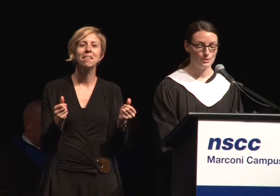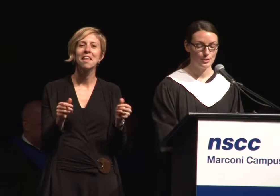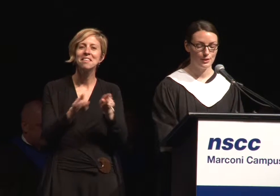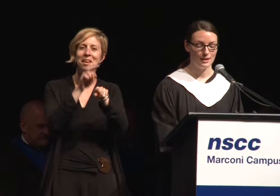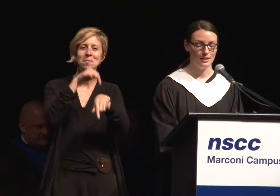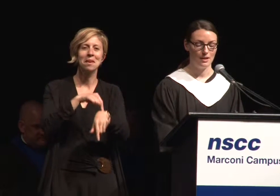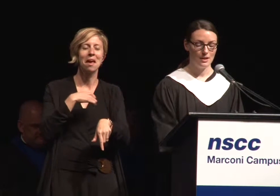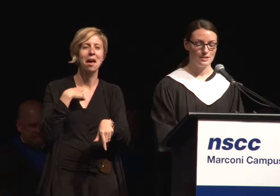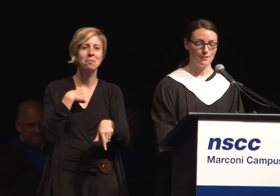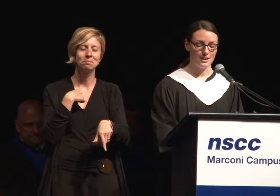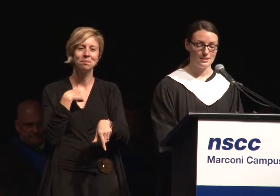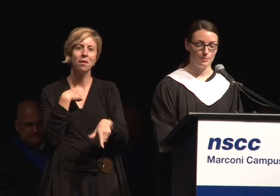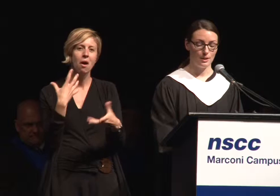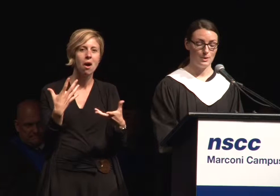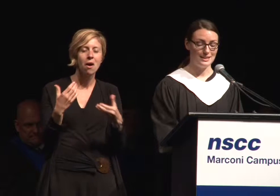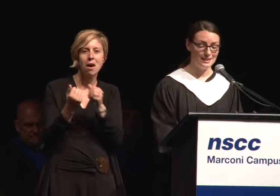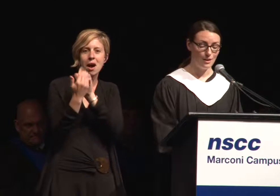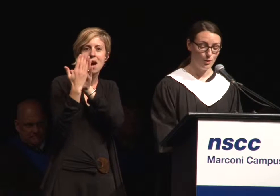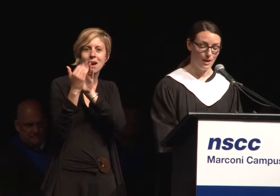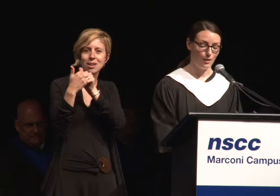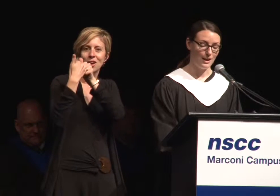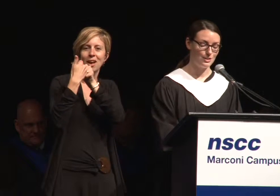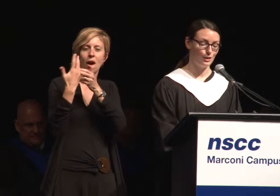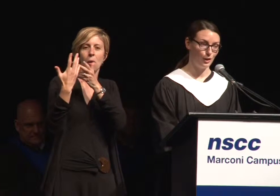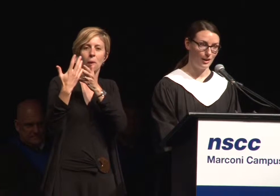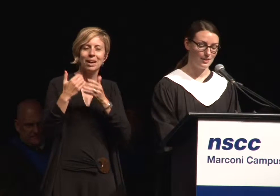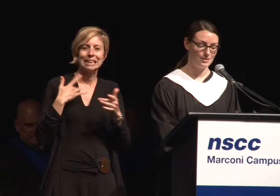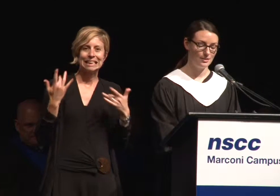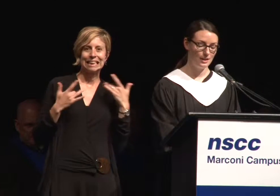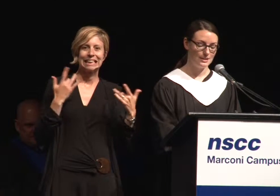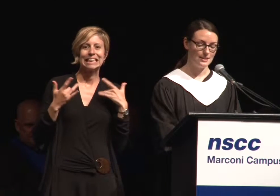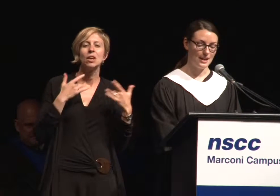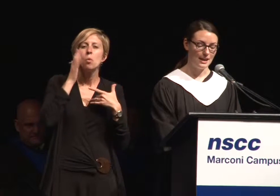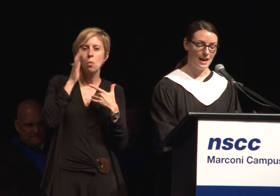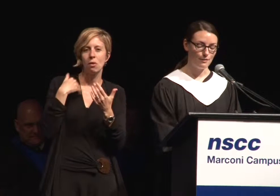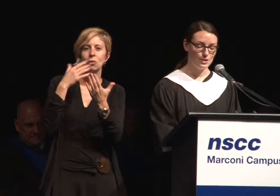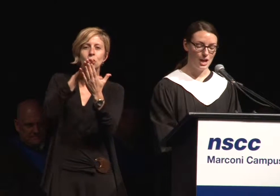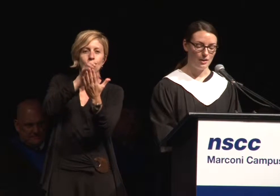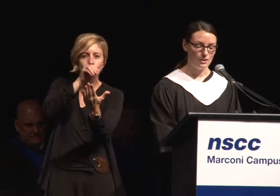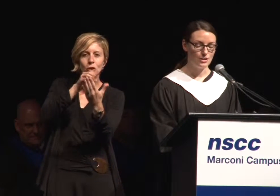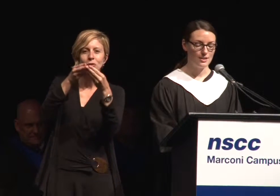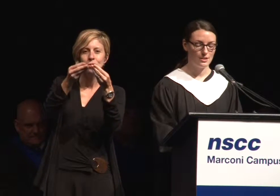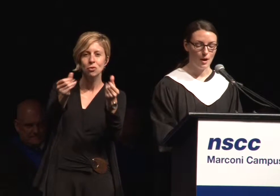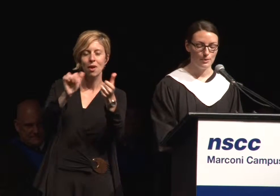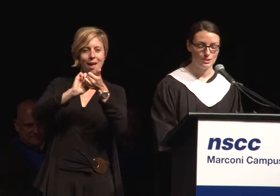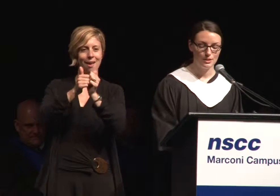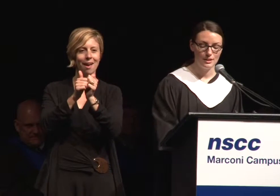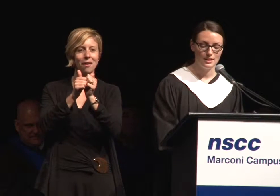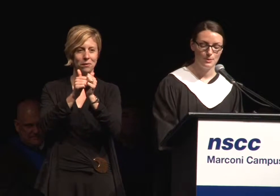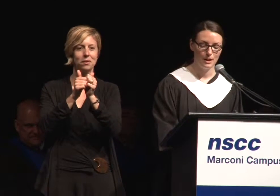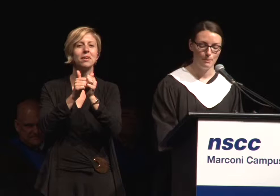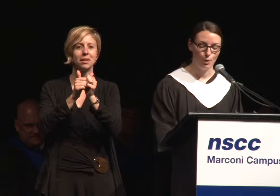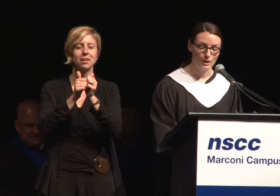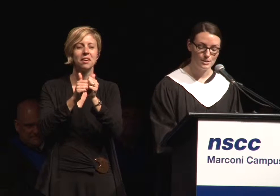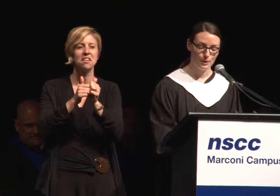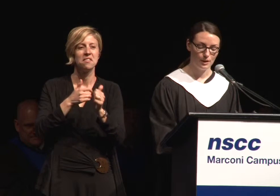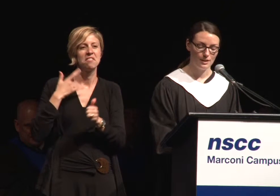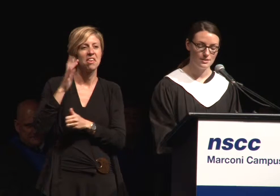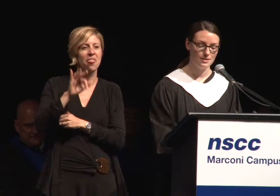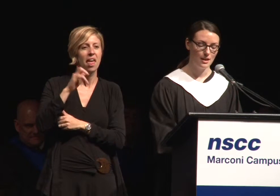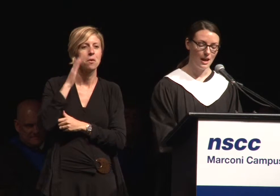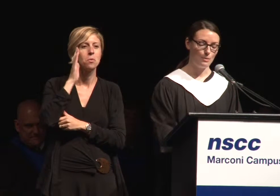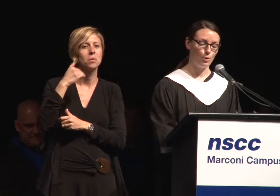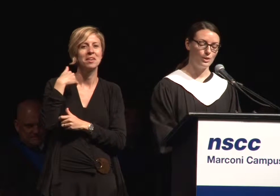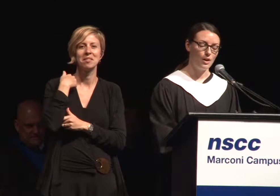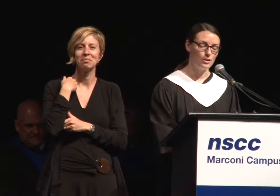the opportunity to find something we didn't know about and to learn it. To take every challenge as an opportunity to become more